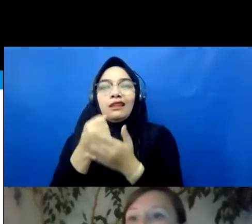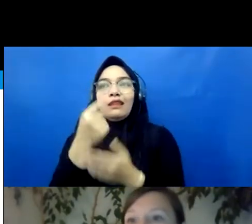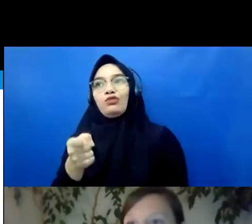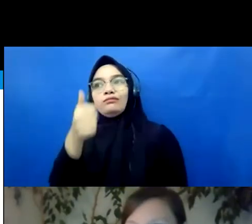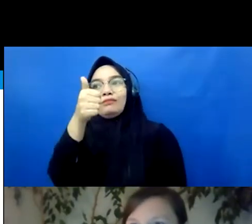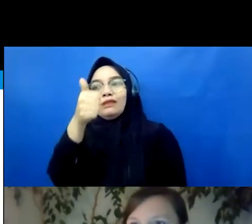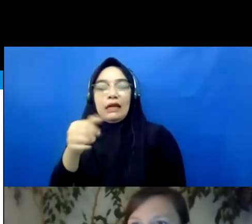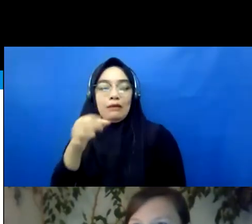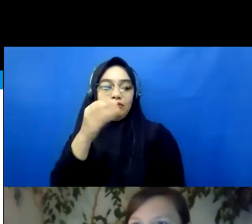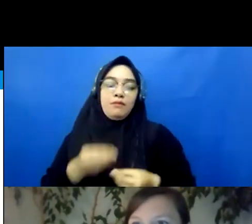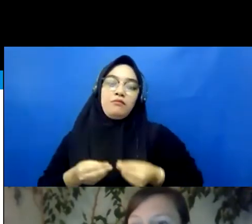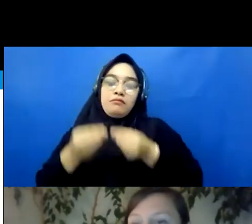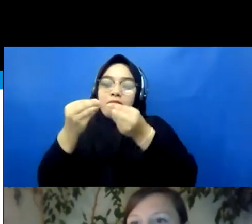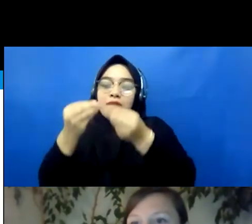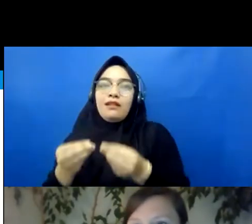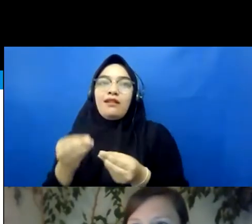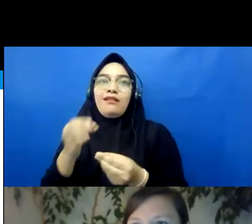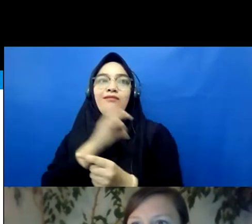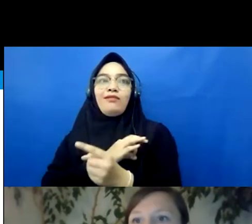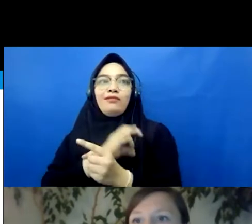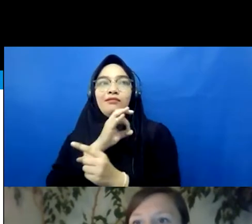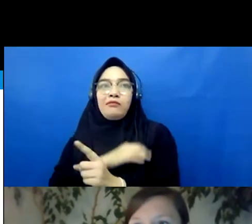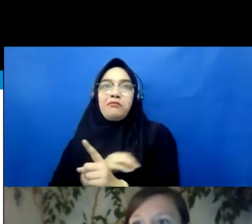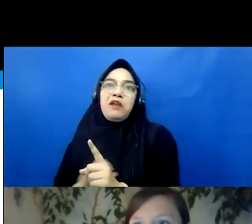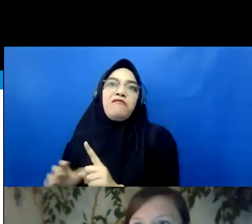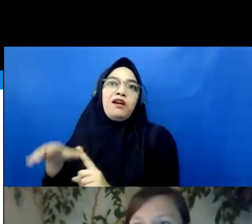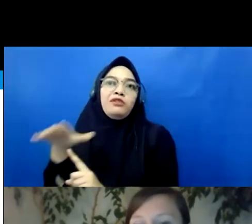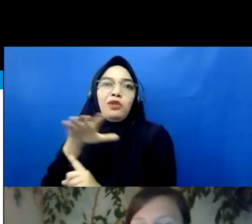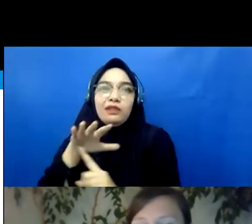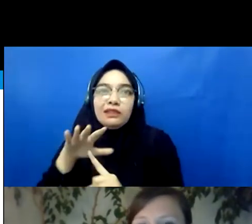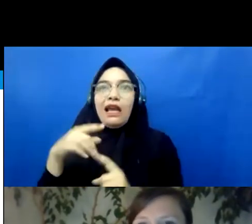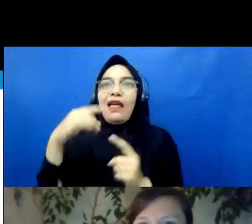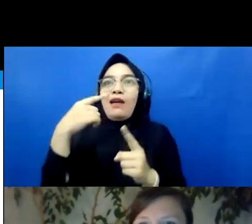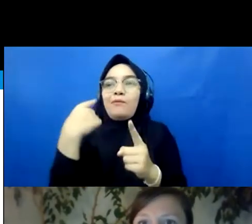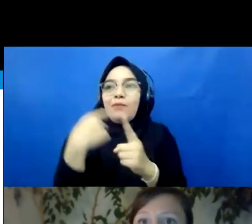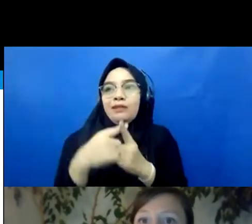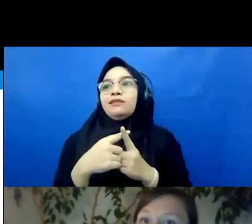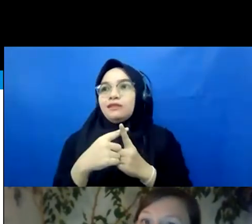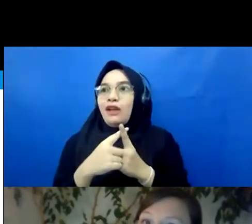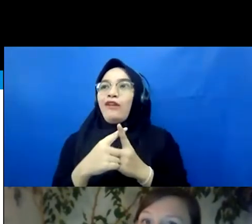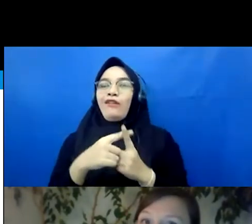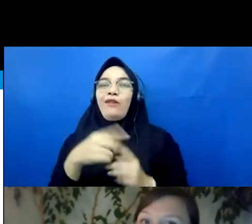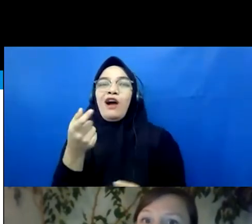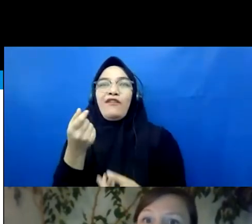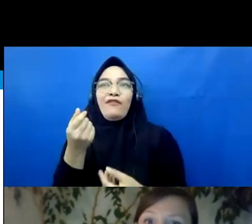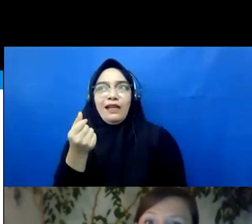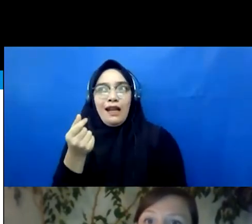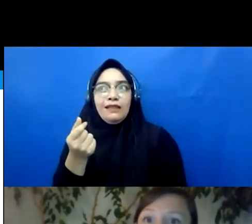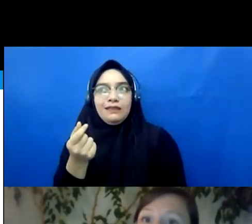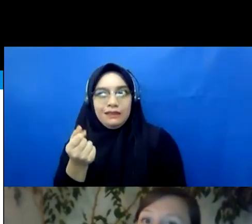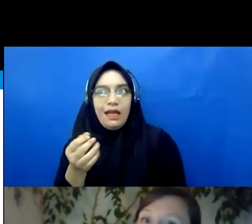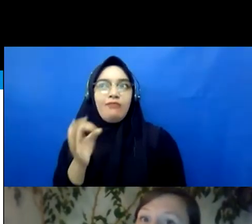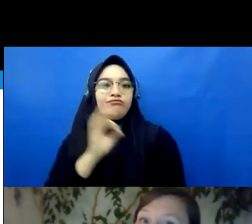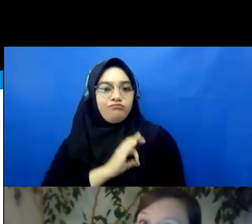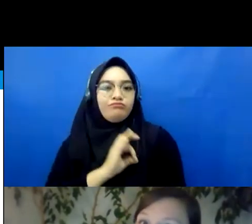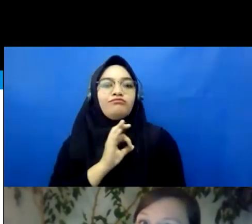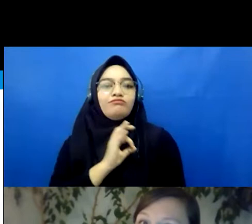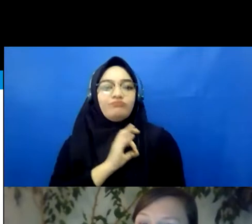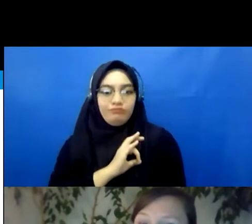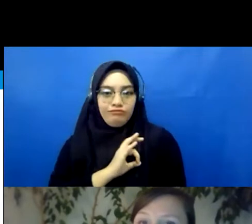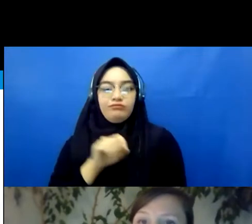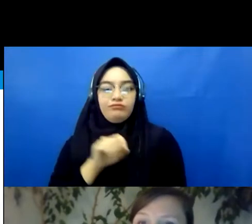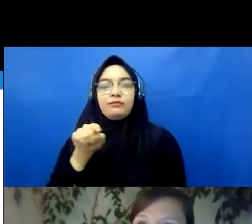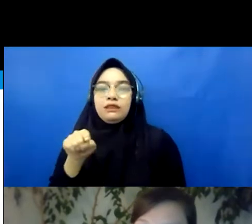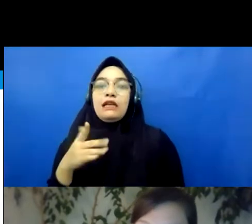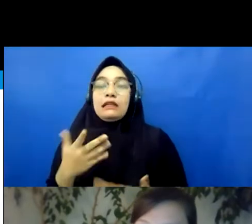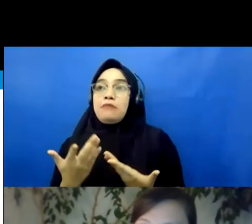to financial benefits. So these are the types of twofold organizations that essentially provide both the social